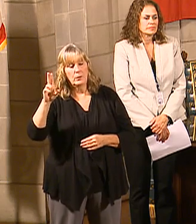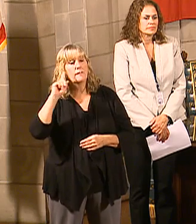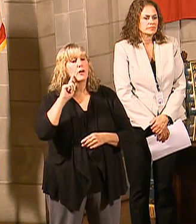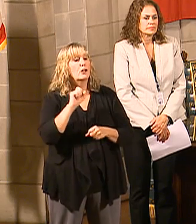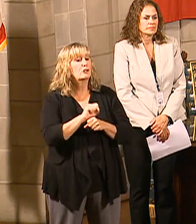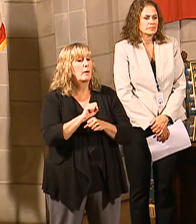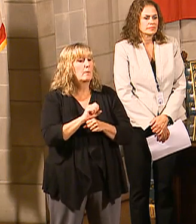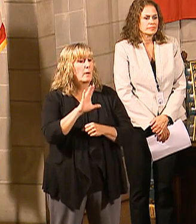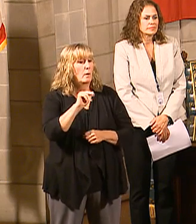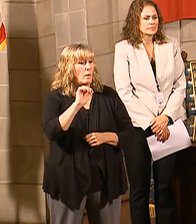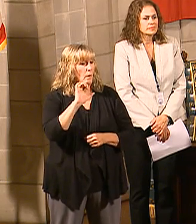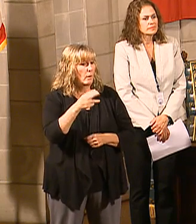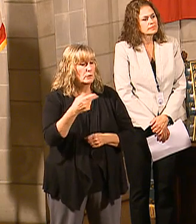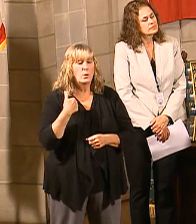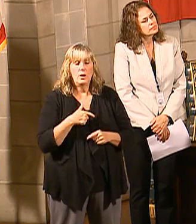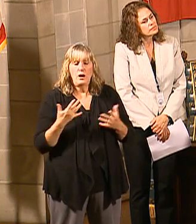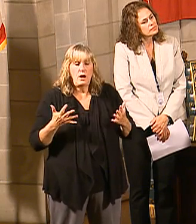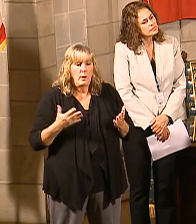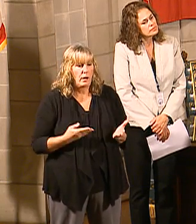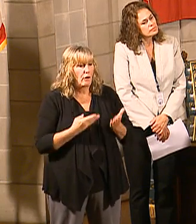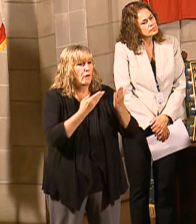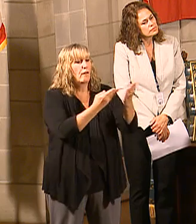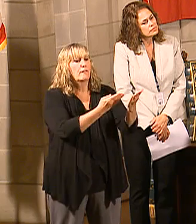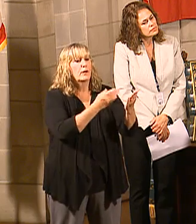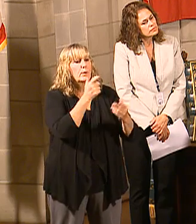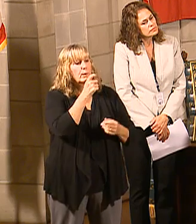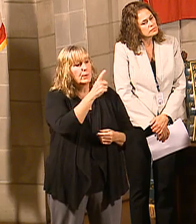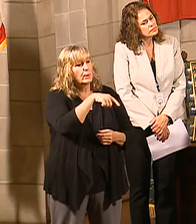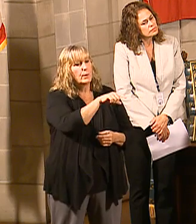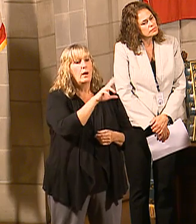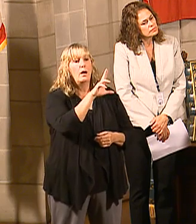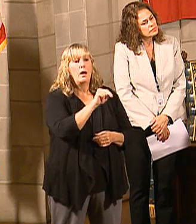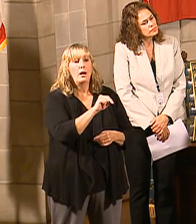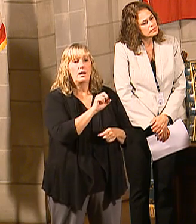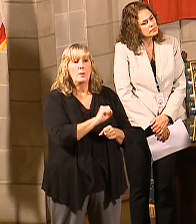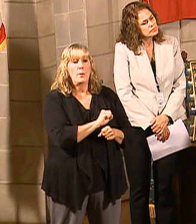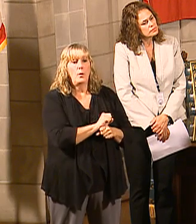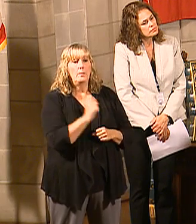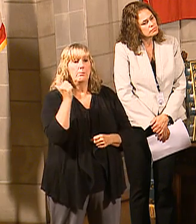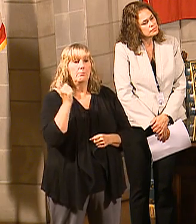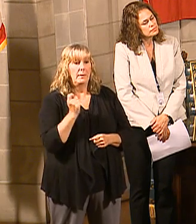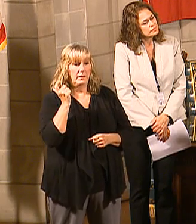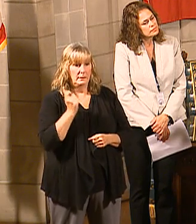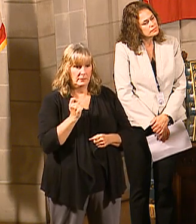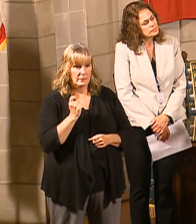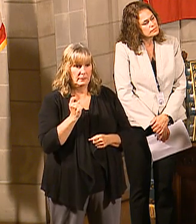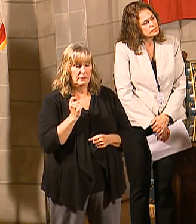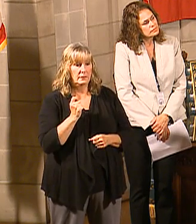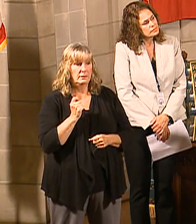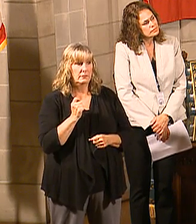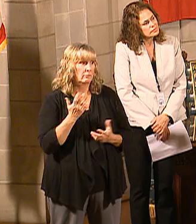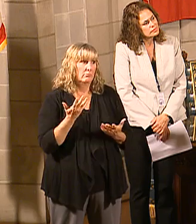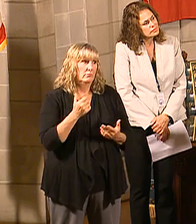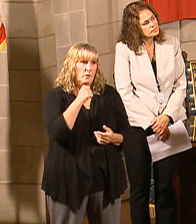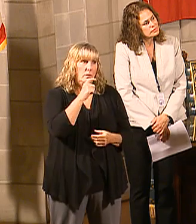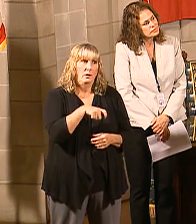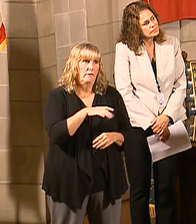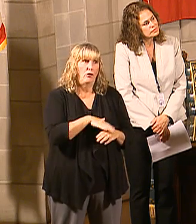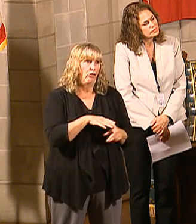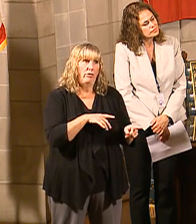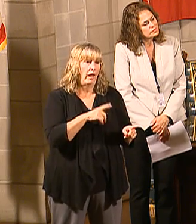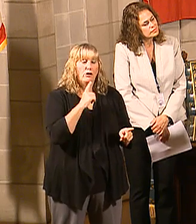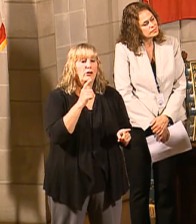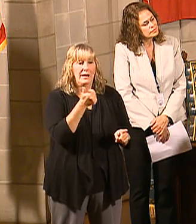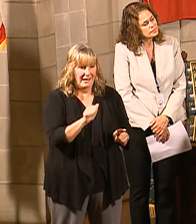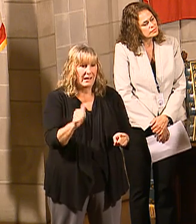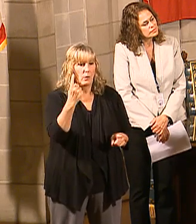offer already to the folks who are on unemployment. So you may recall that if you're on unemployment, or actually you don't even have to be on unemployment, you can just, anybody